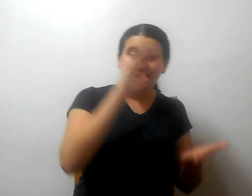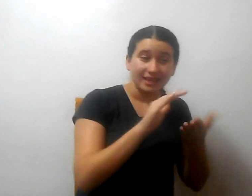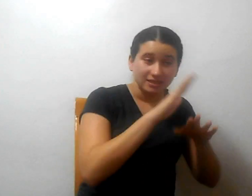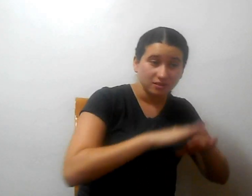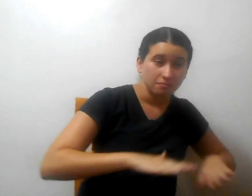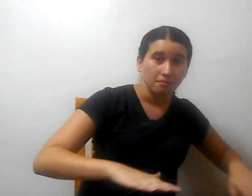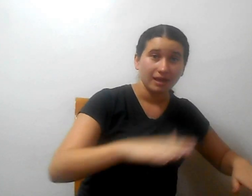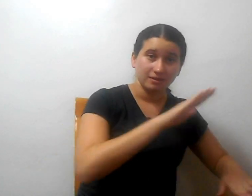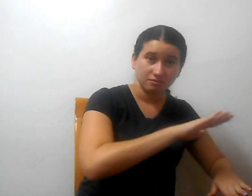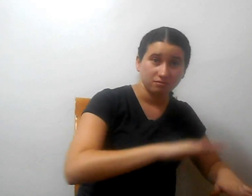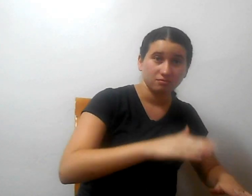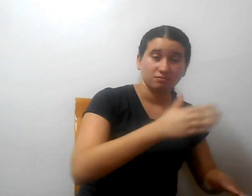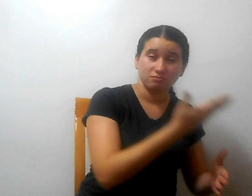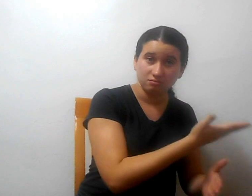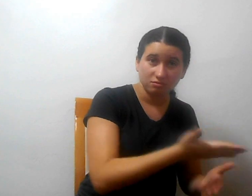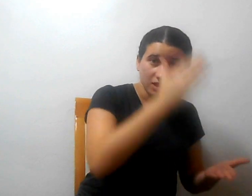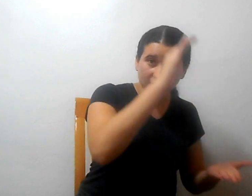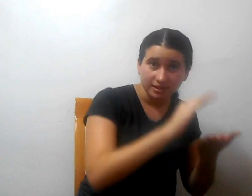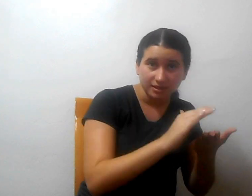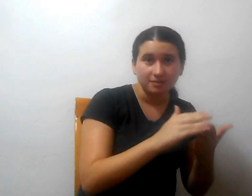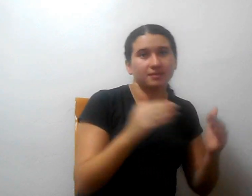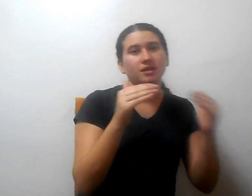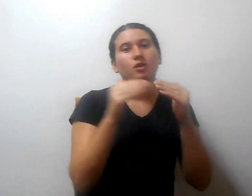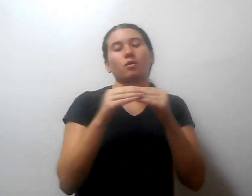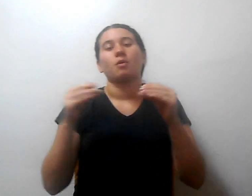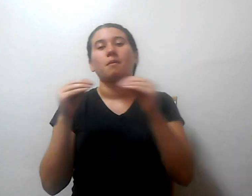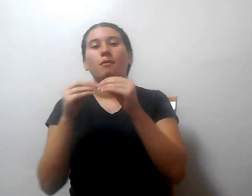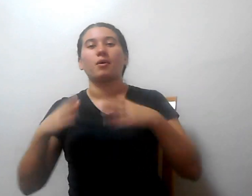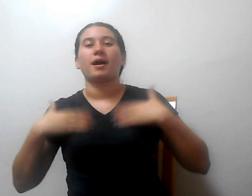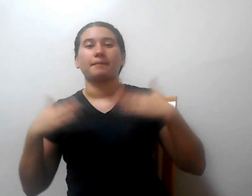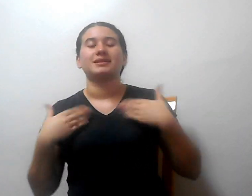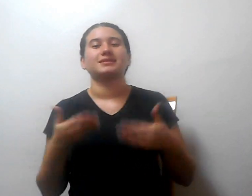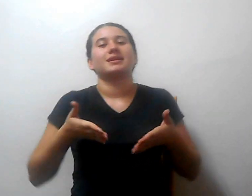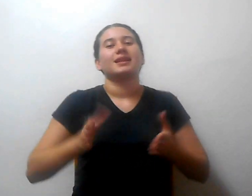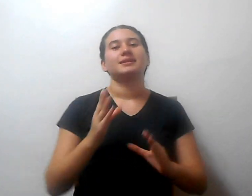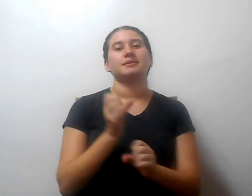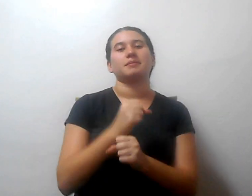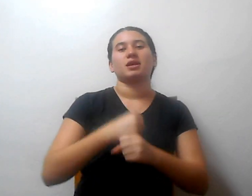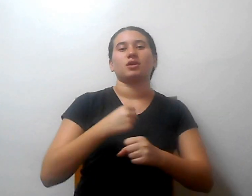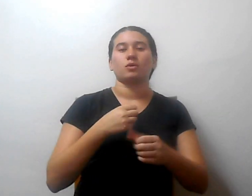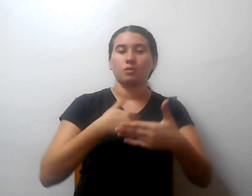So let's make room for the good stuff. Thank you.